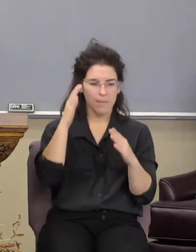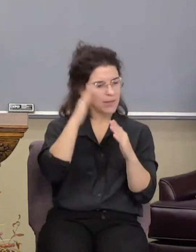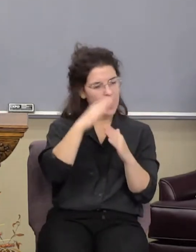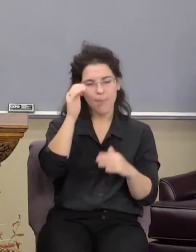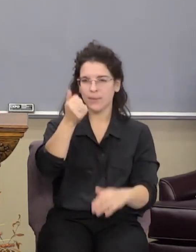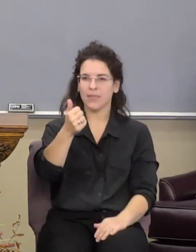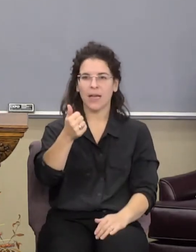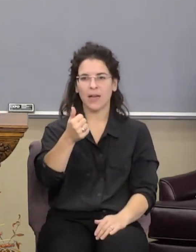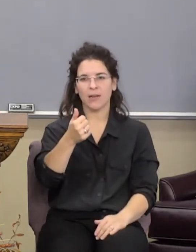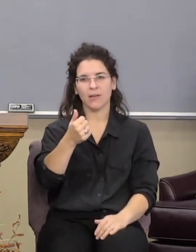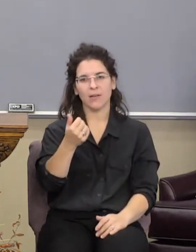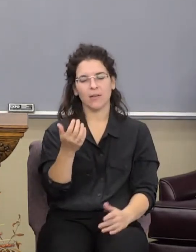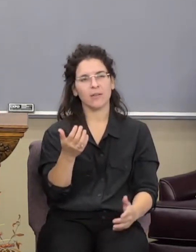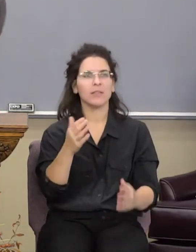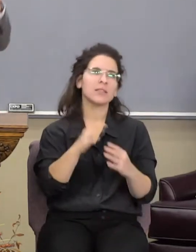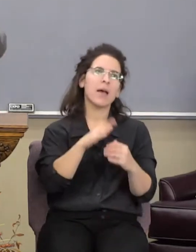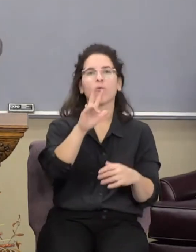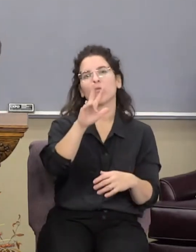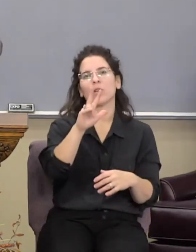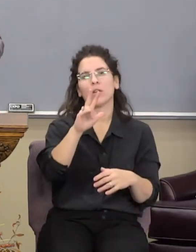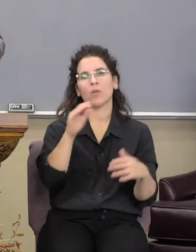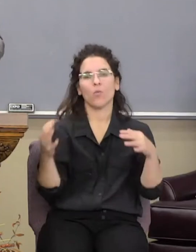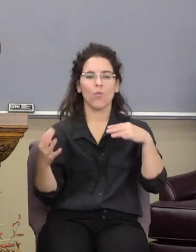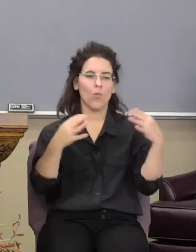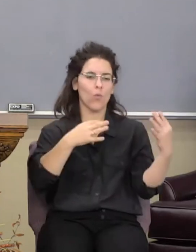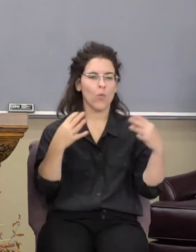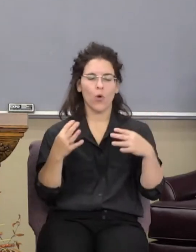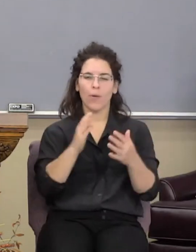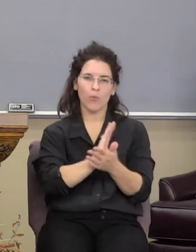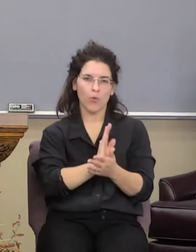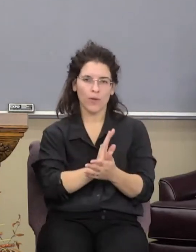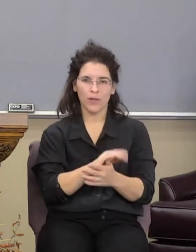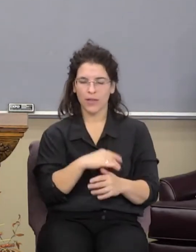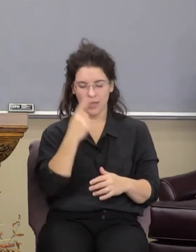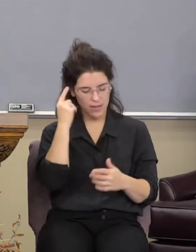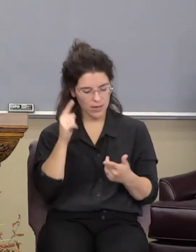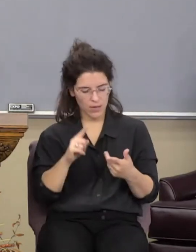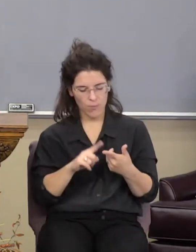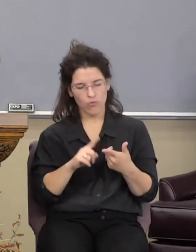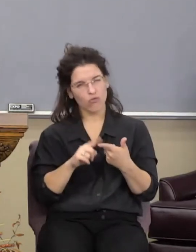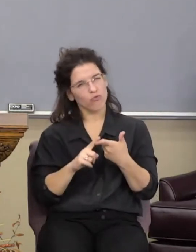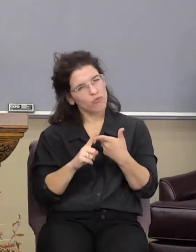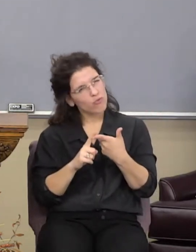10, maybe my top 3 war movies, okay? I think